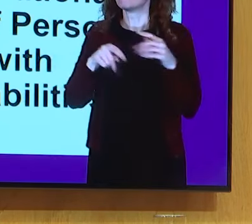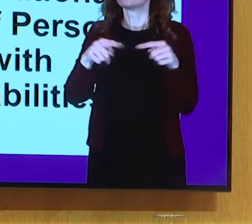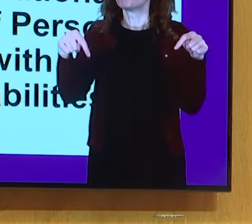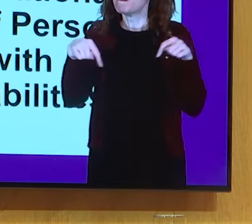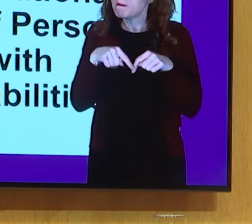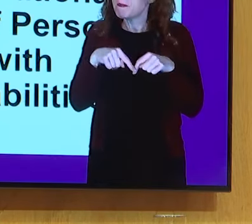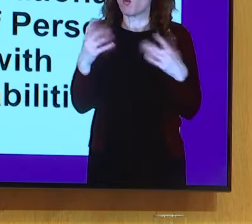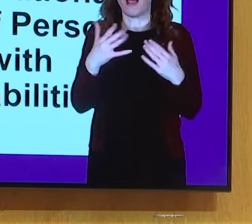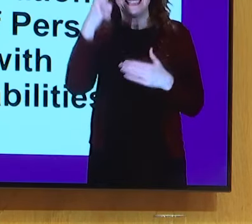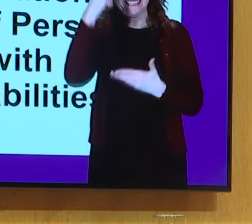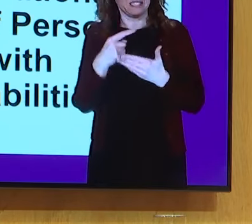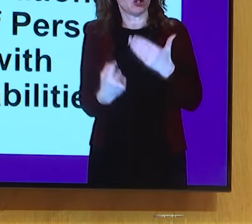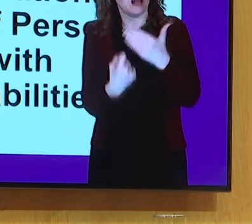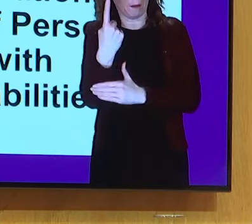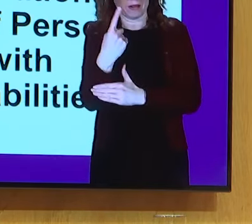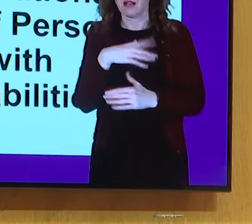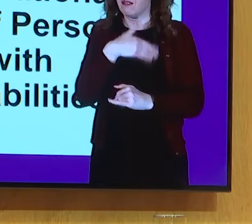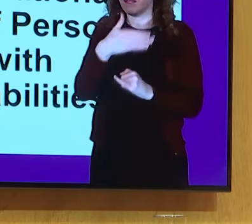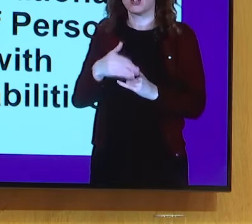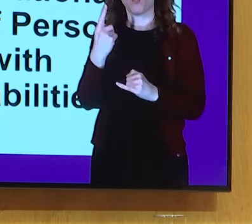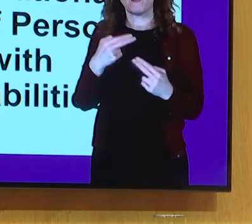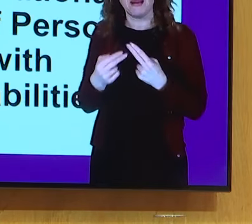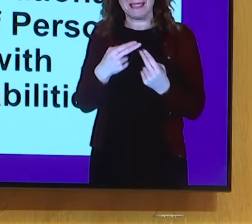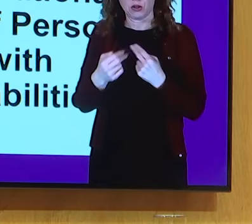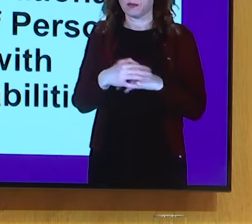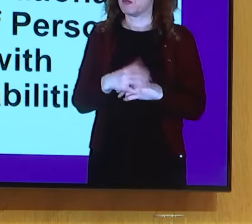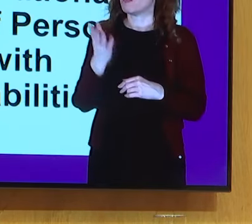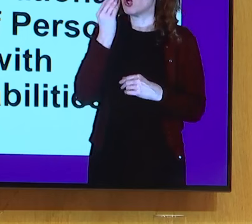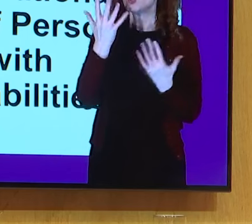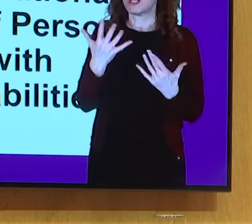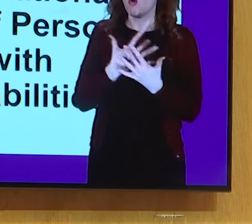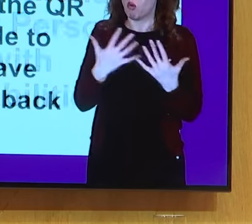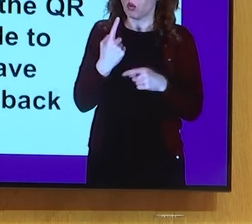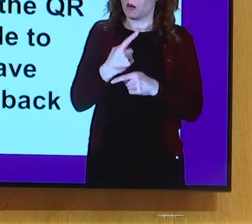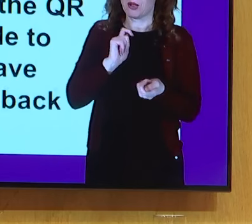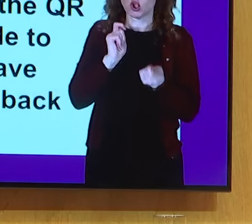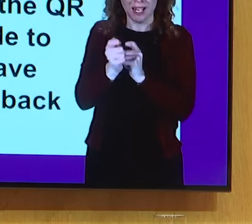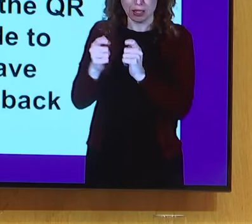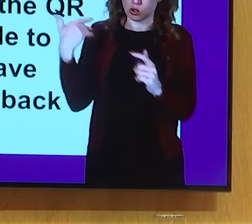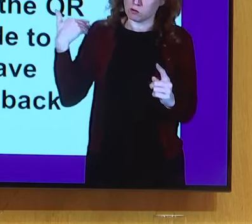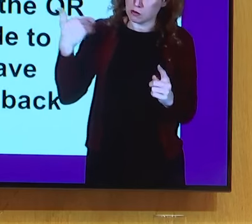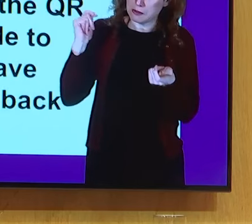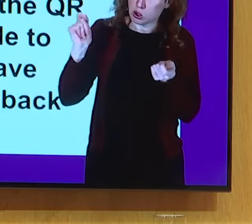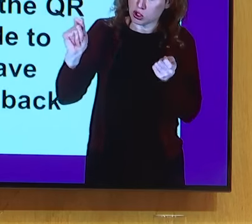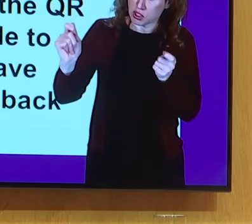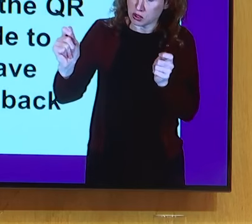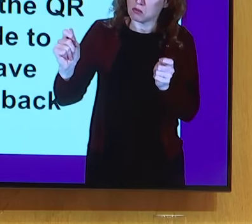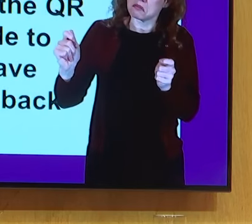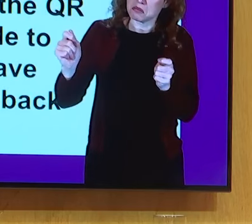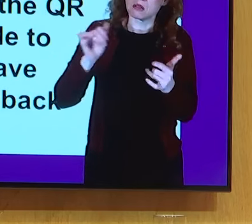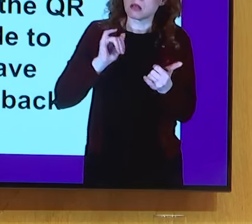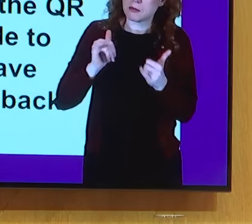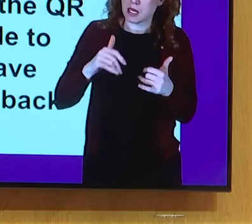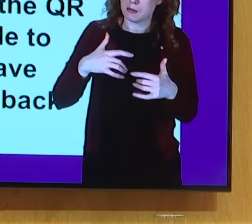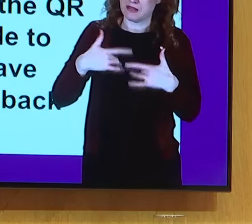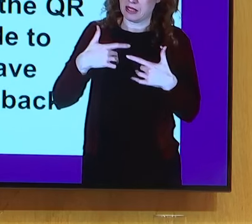decisions happen. And I want to just finish on this message. We've heard today a lot about change that we've seen over the years. And at times, change